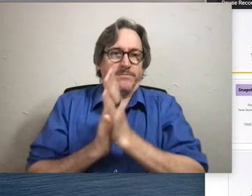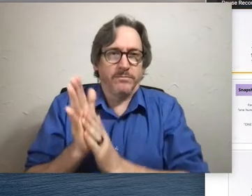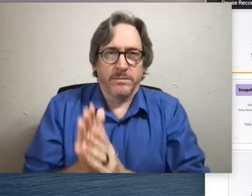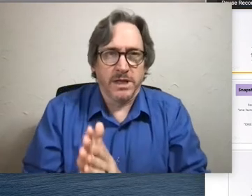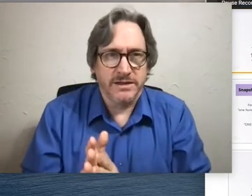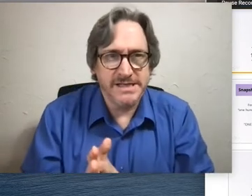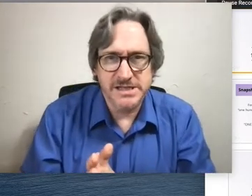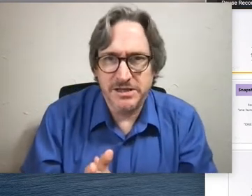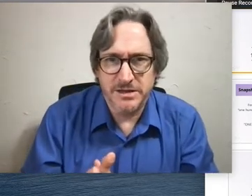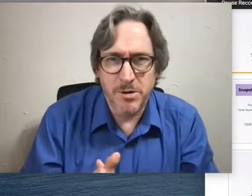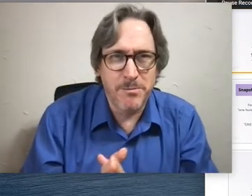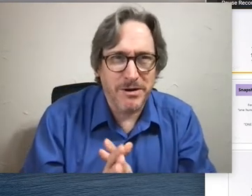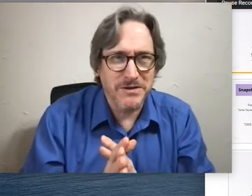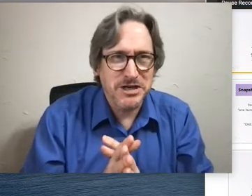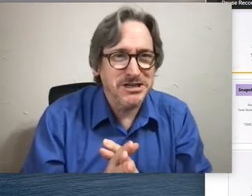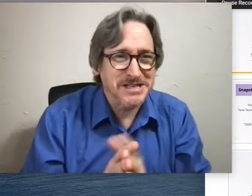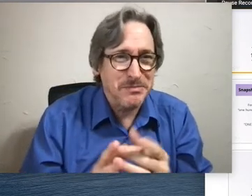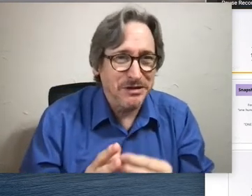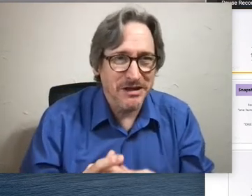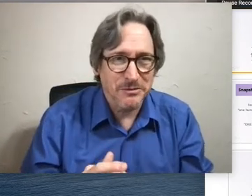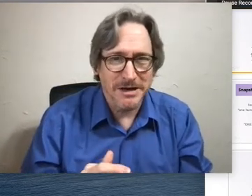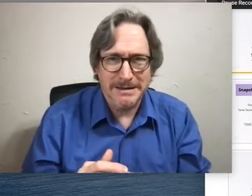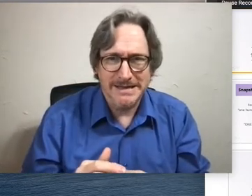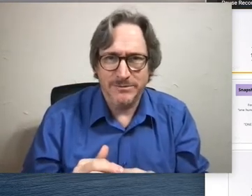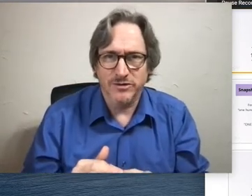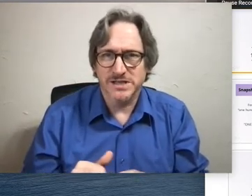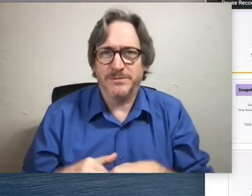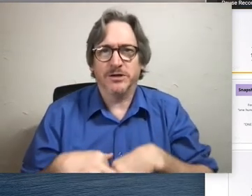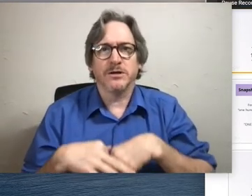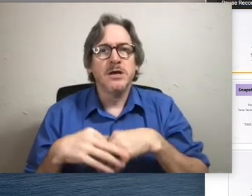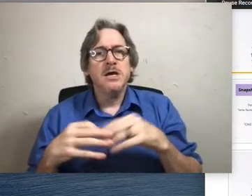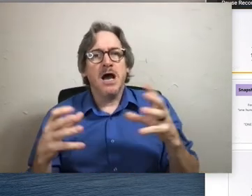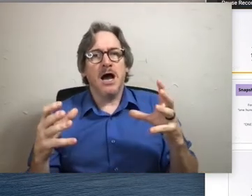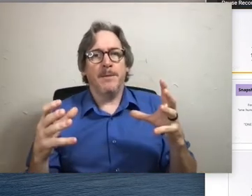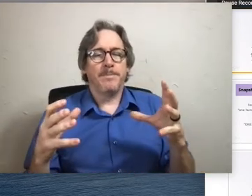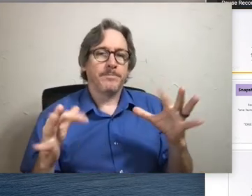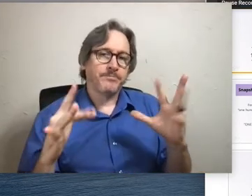Okay, this is part of the changes that I put in the other one, and they seem to have disappeared.